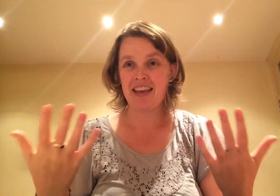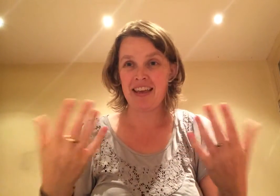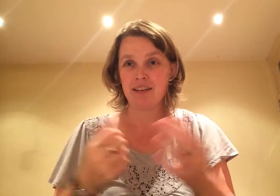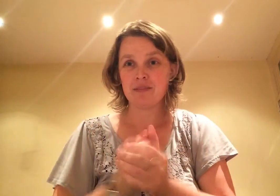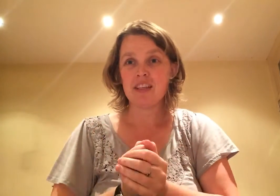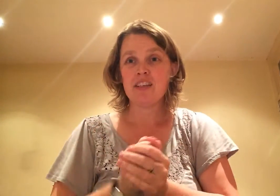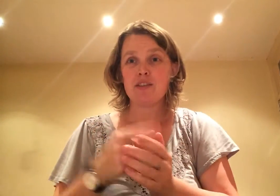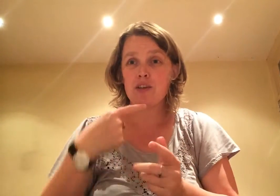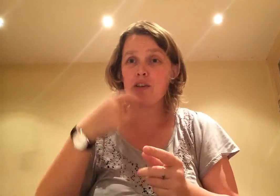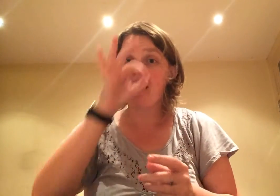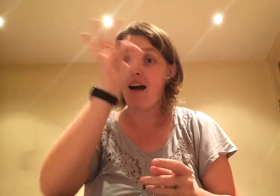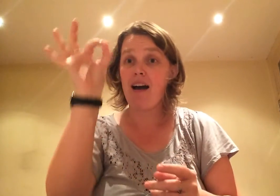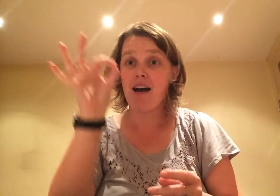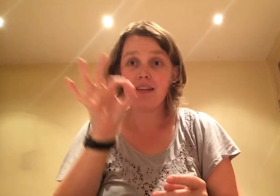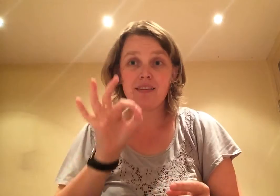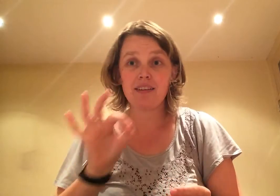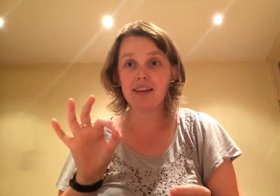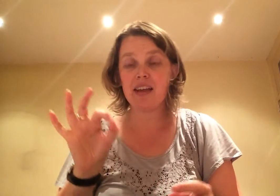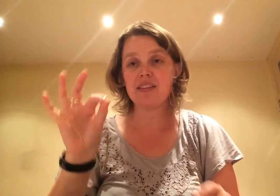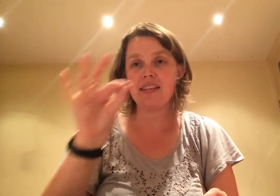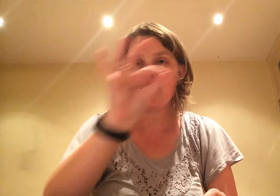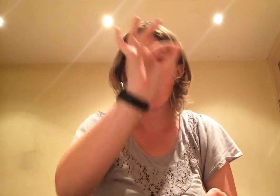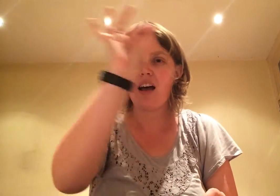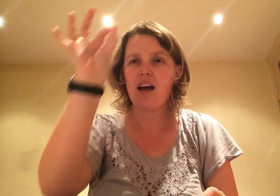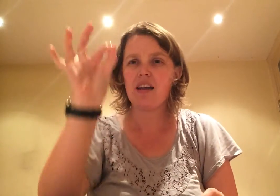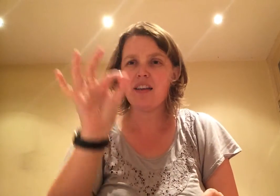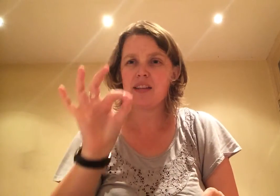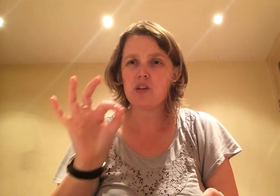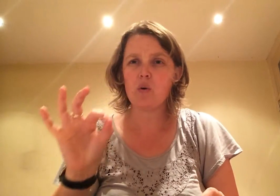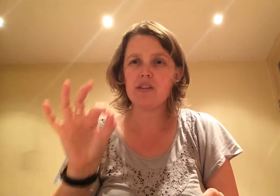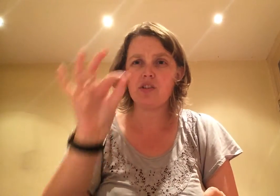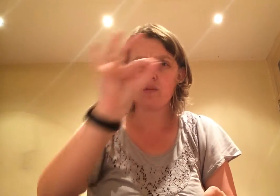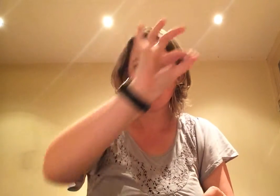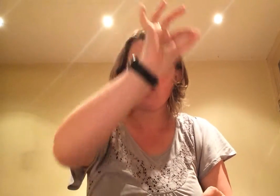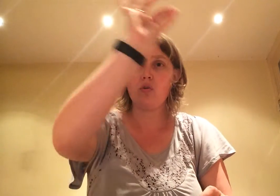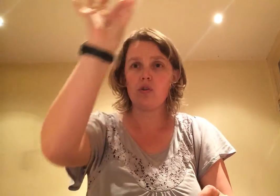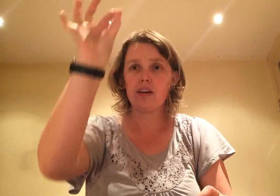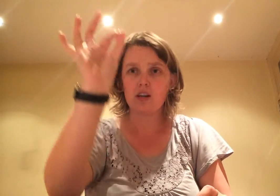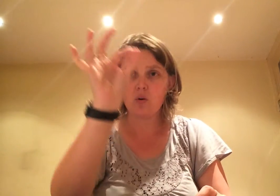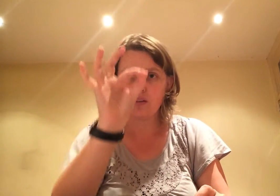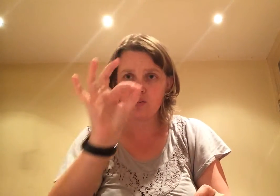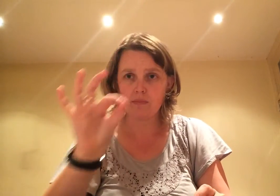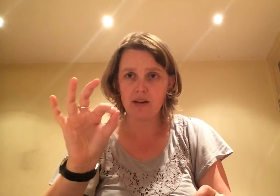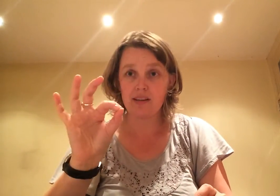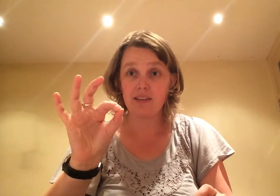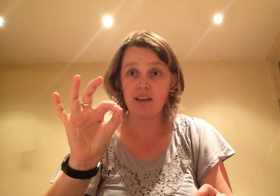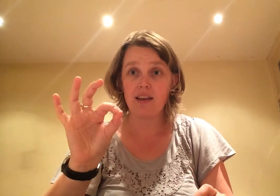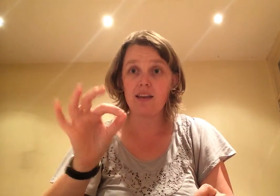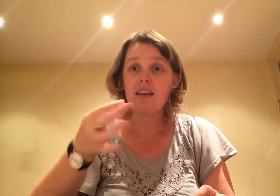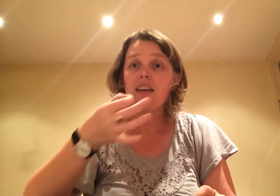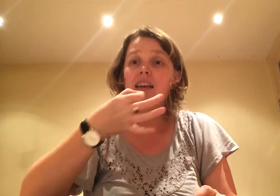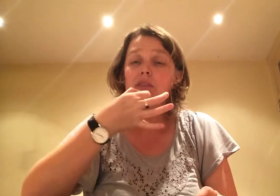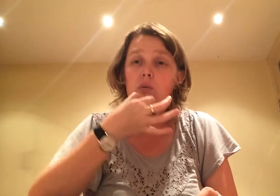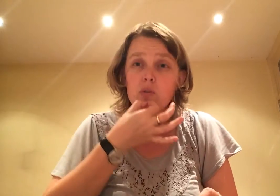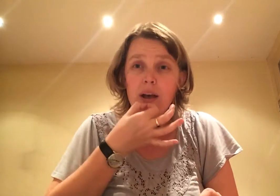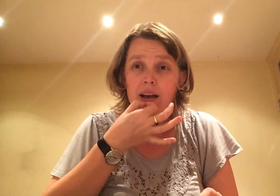Okay, so you can ask, and see how that's a question. I'm drawing a question mark in the air, and if I want to